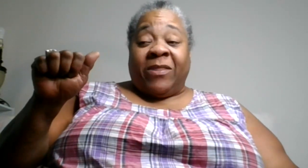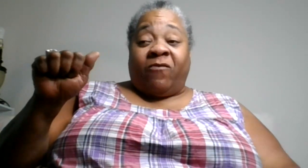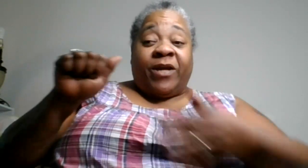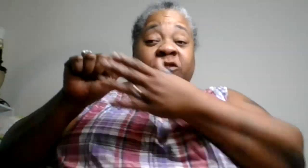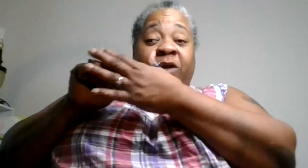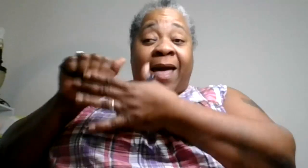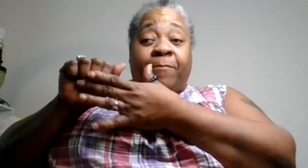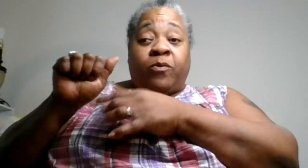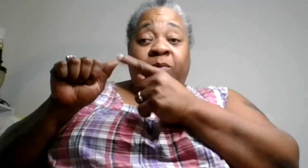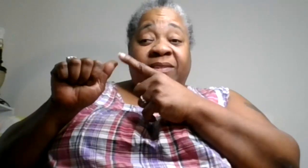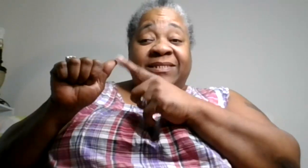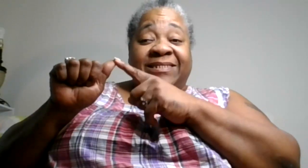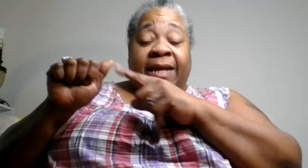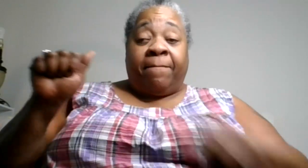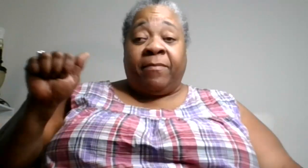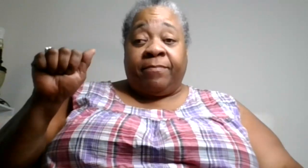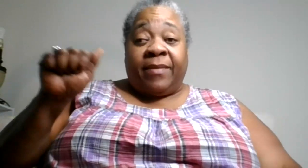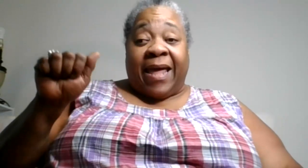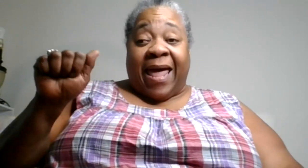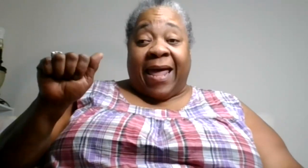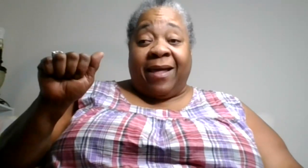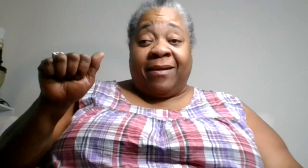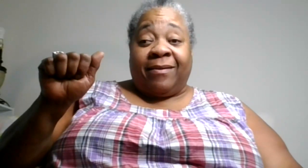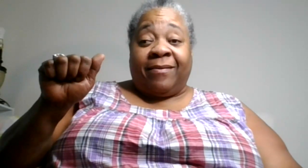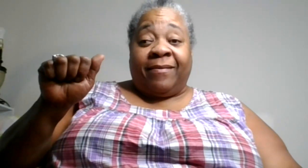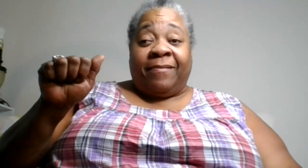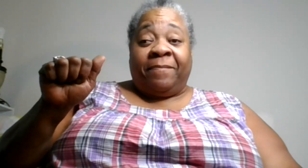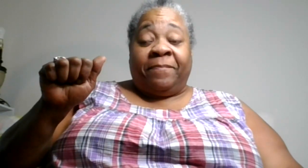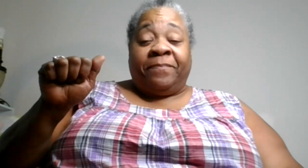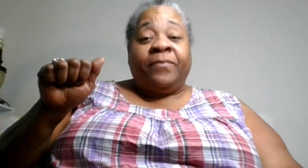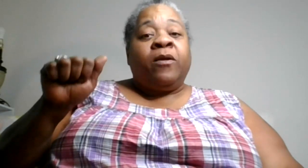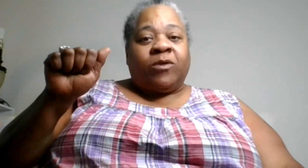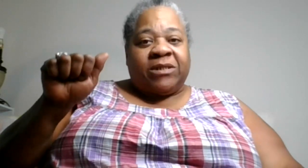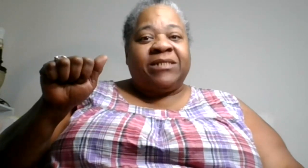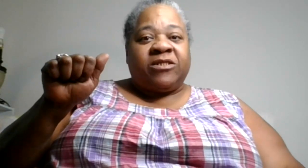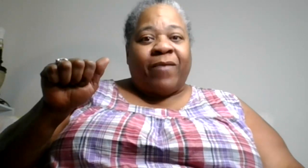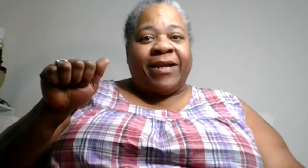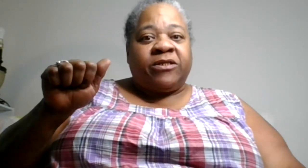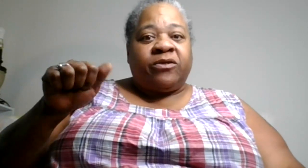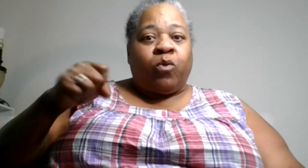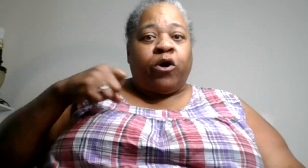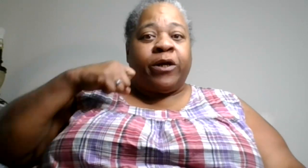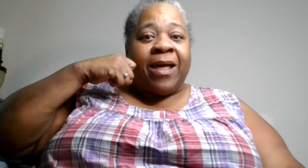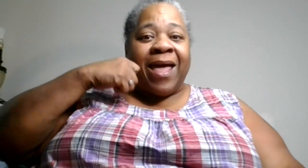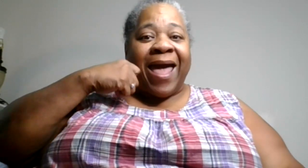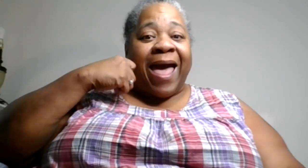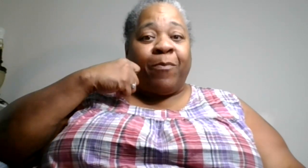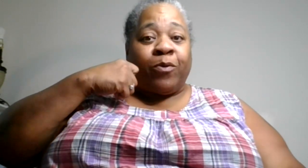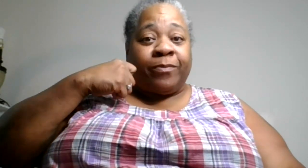Don't forget your apple with the stem, A, which leads us right into the word apple.